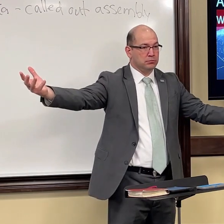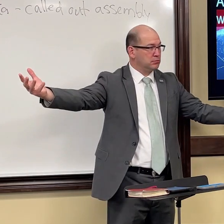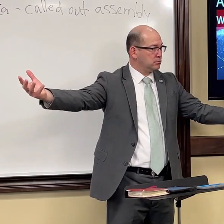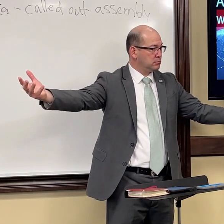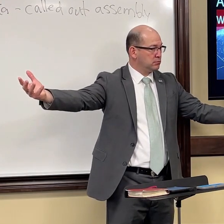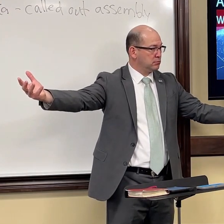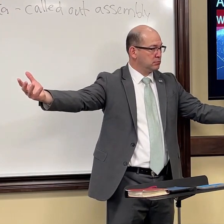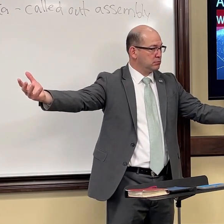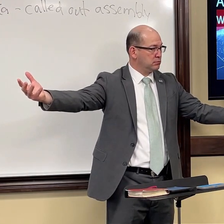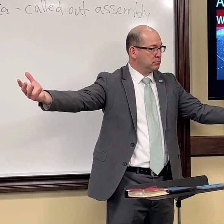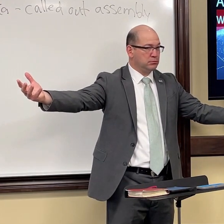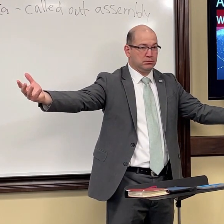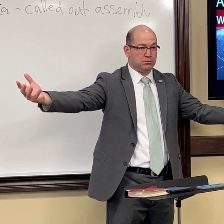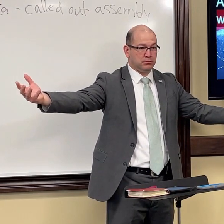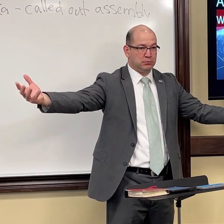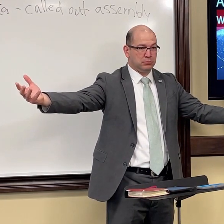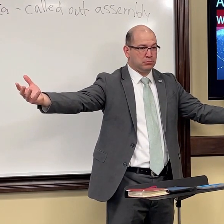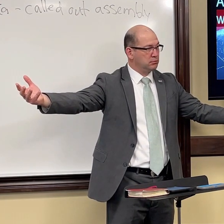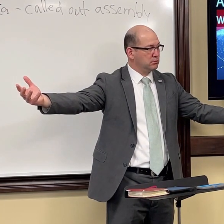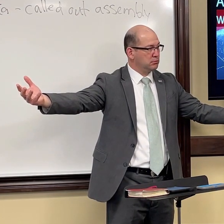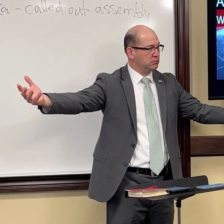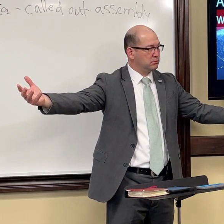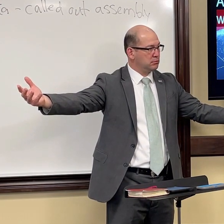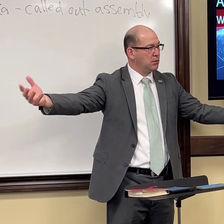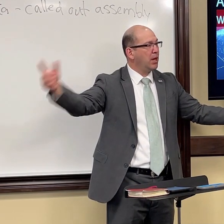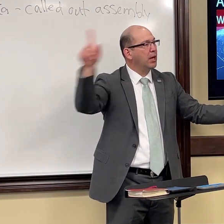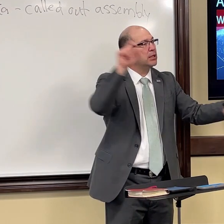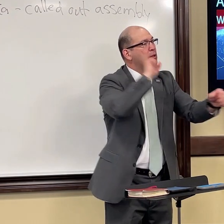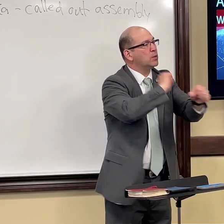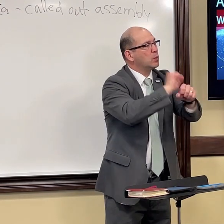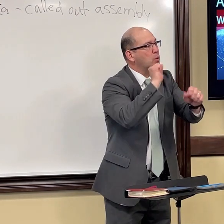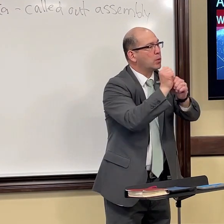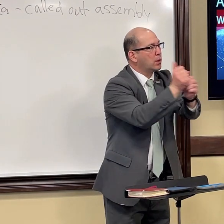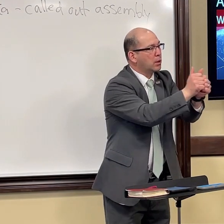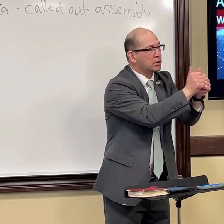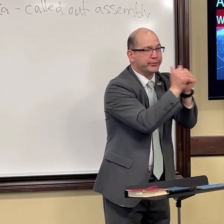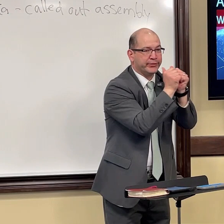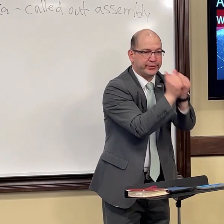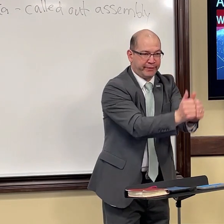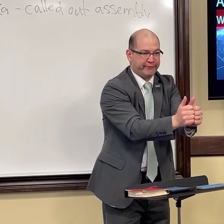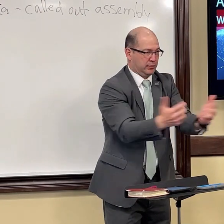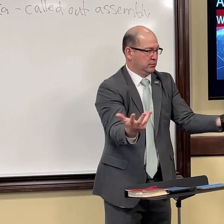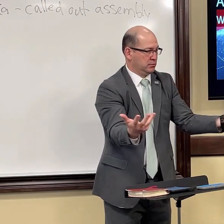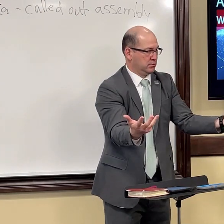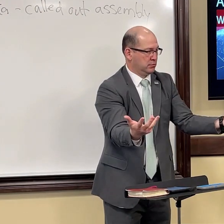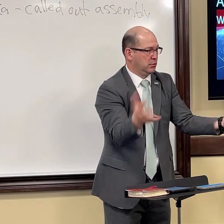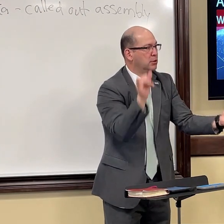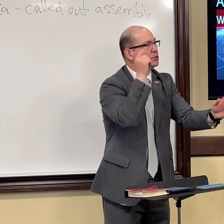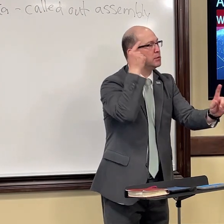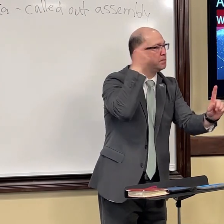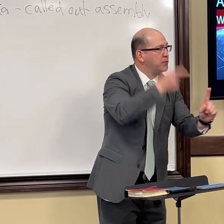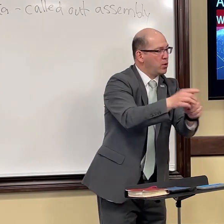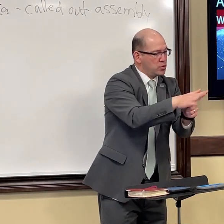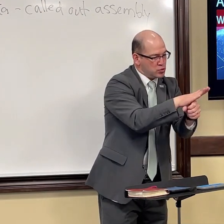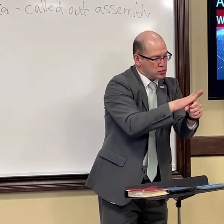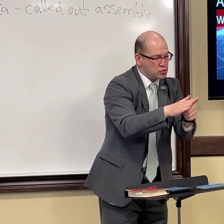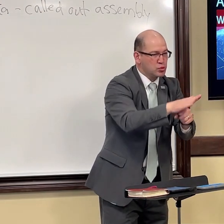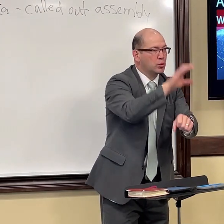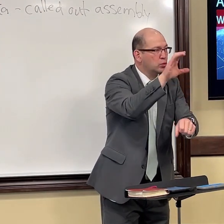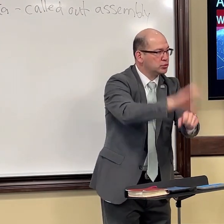is rebellion against God. Working together, that's the